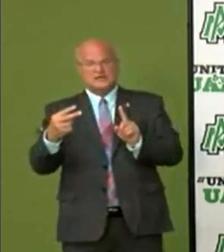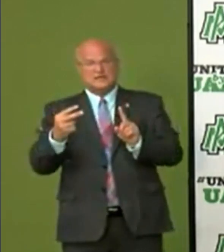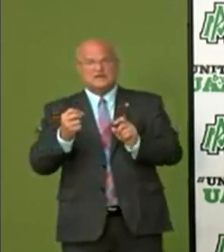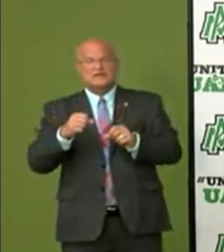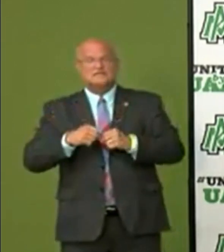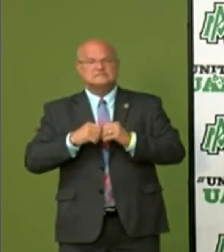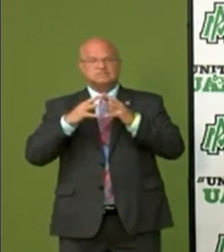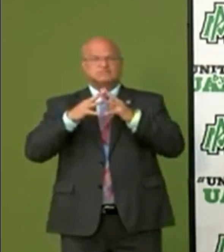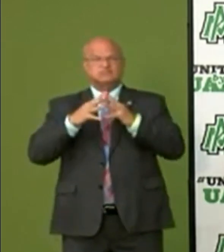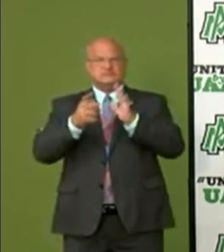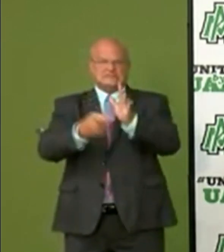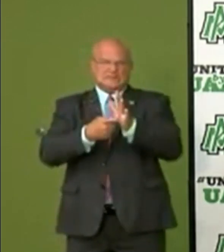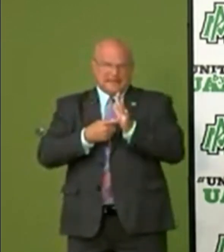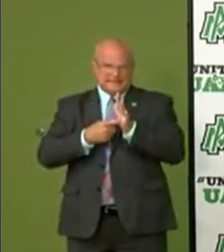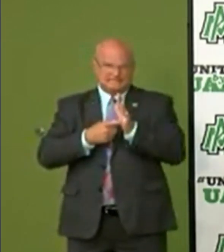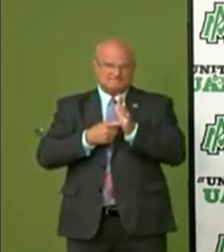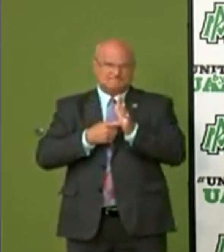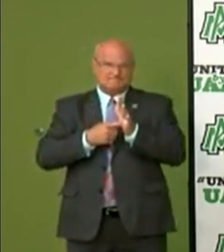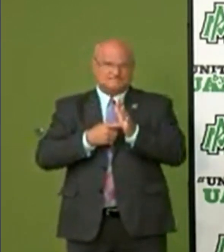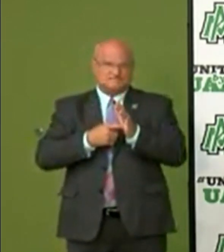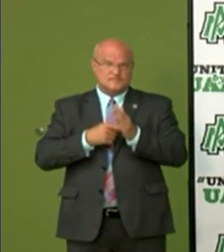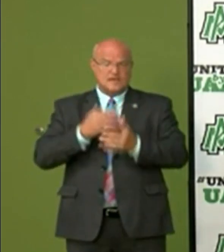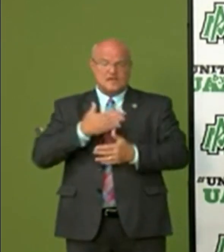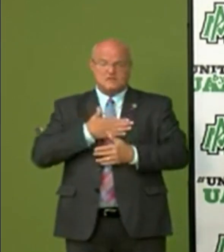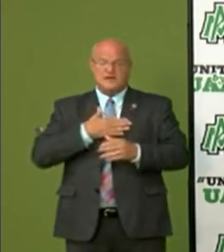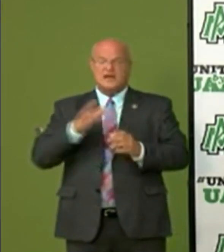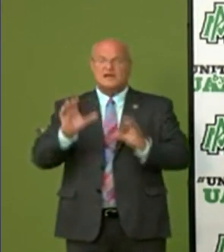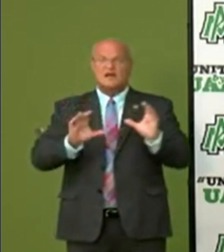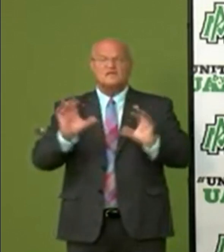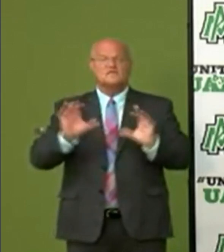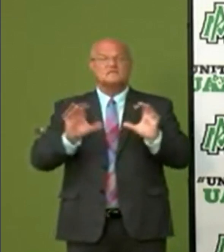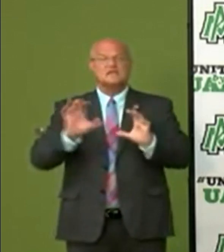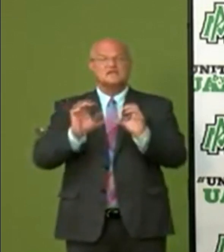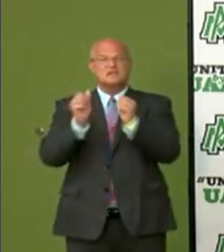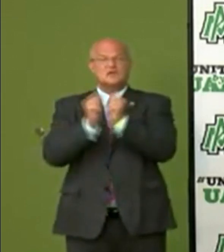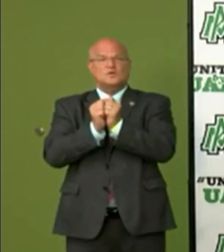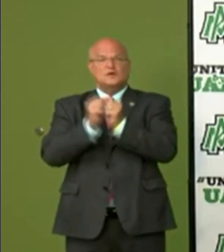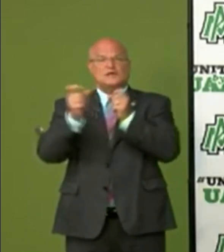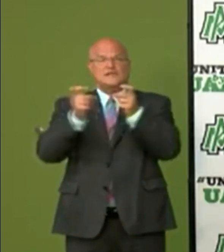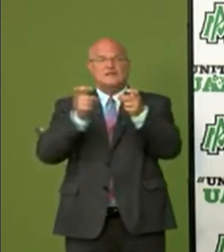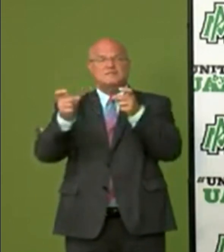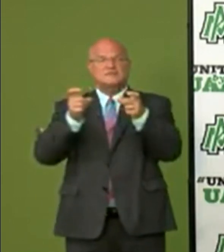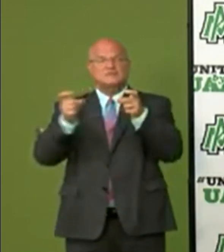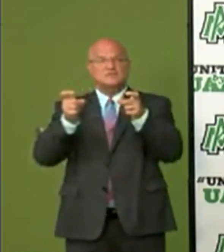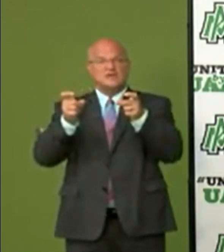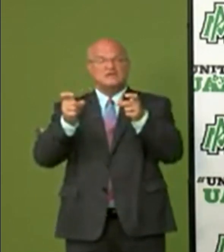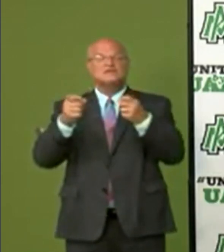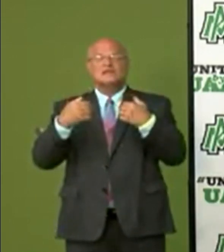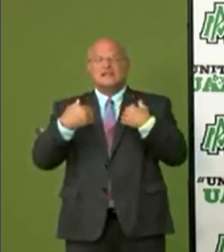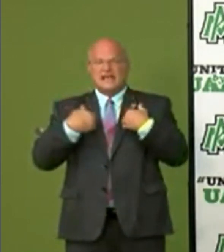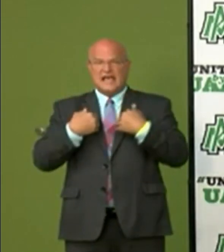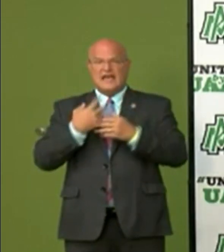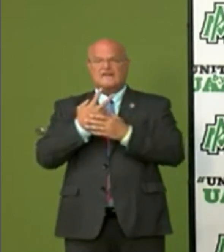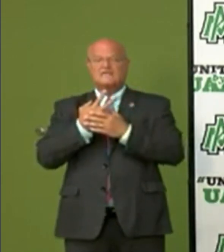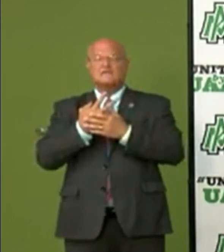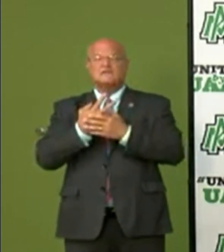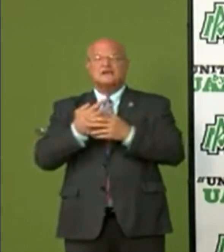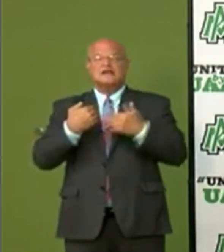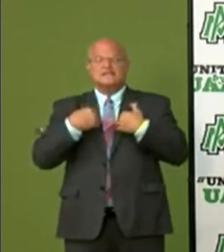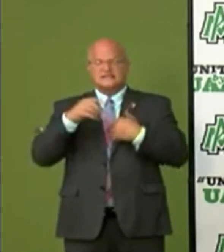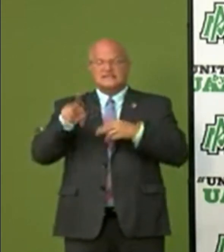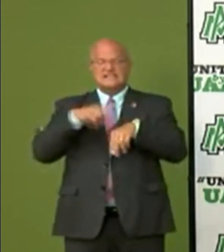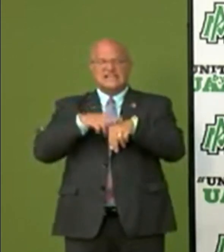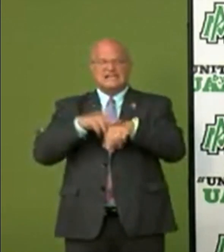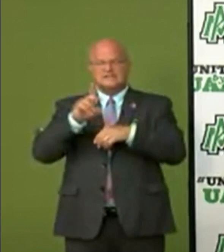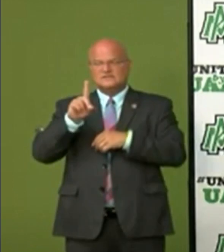create that demand. And in my conversations with the administration, they have invoked the National Defense Act